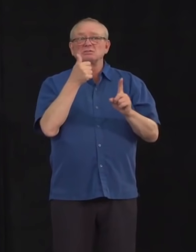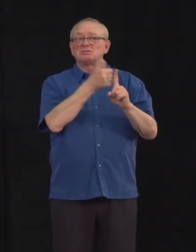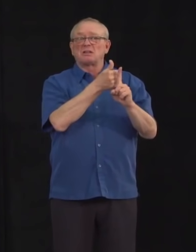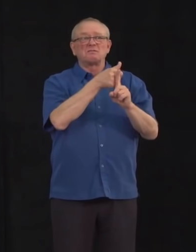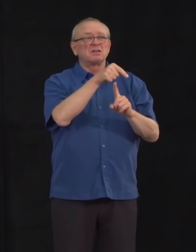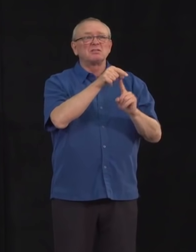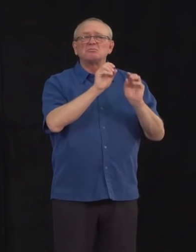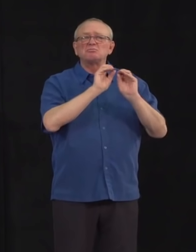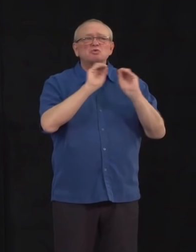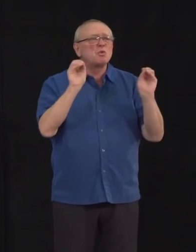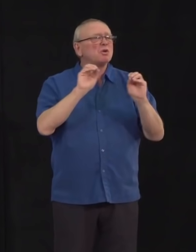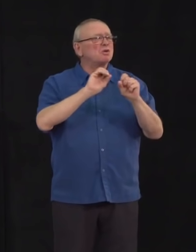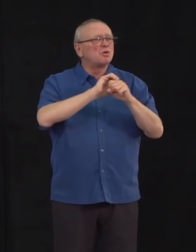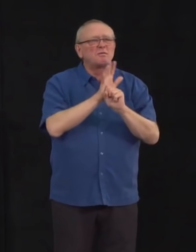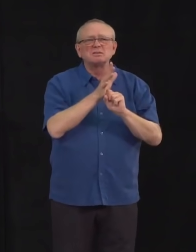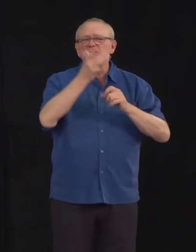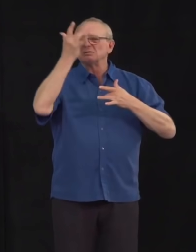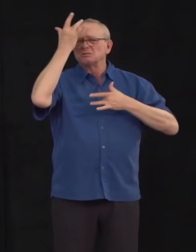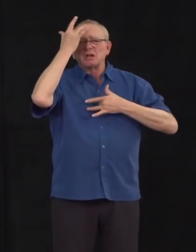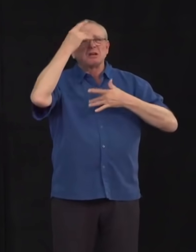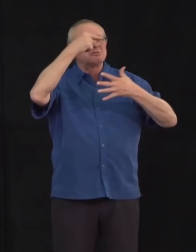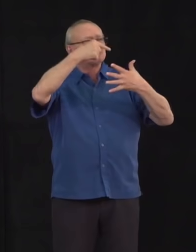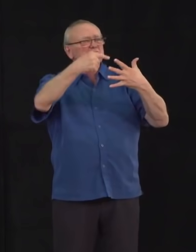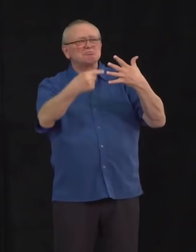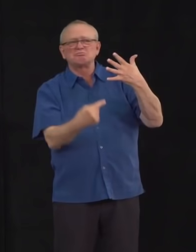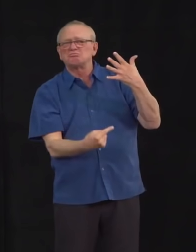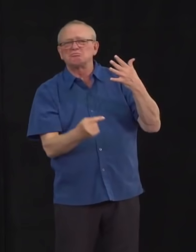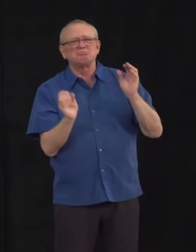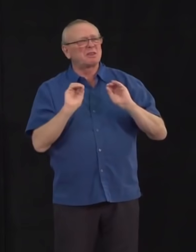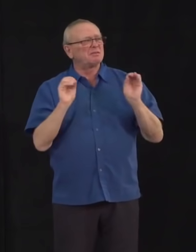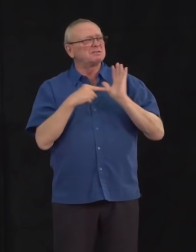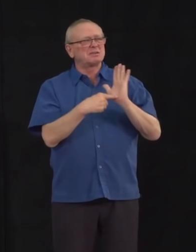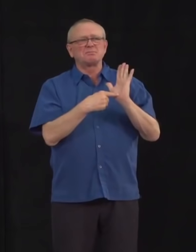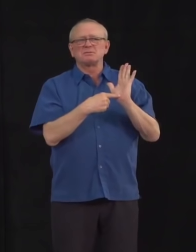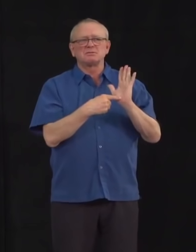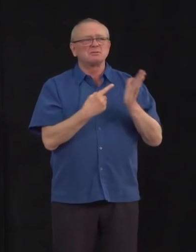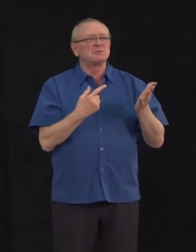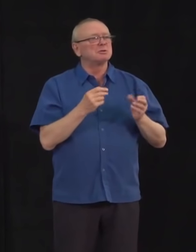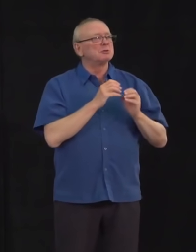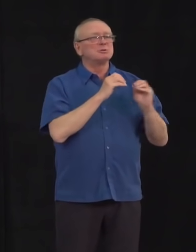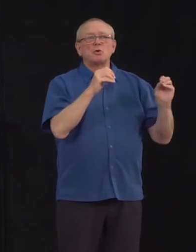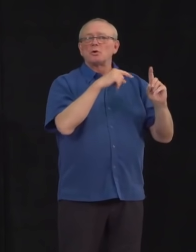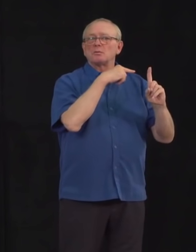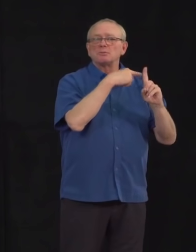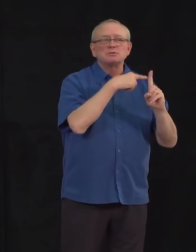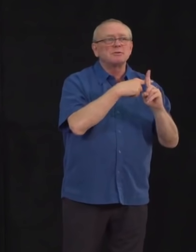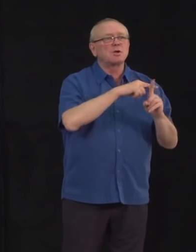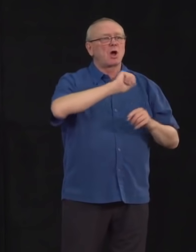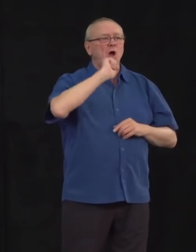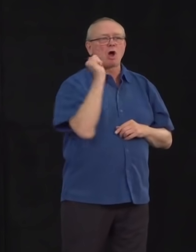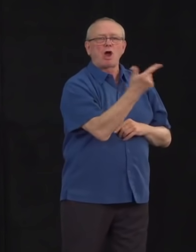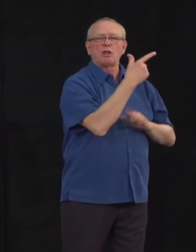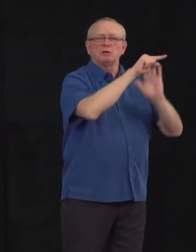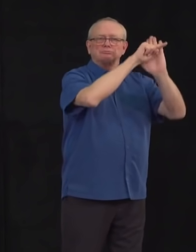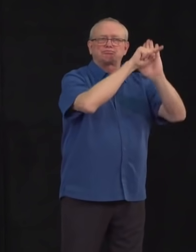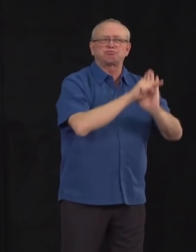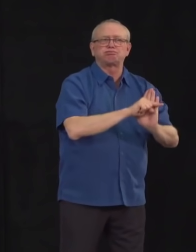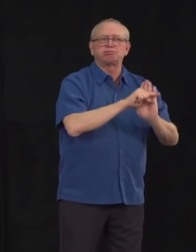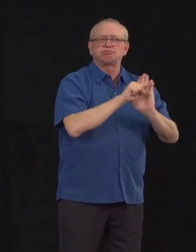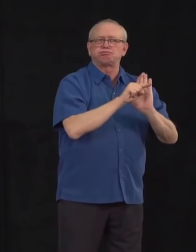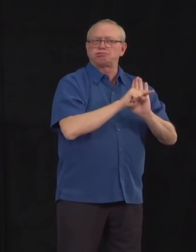think it's really important when you hear stats about asymptomatic cases that you know that cases in the general